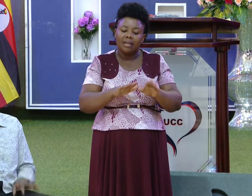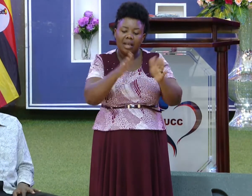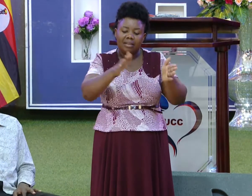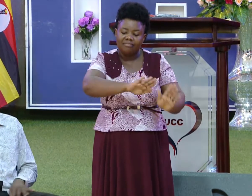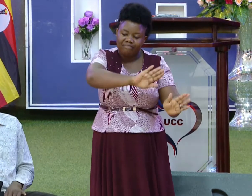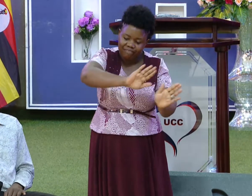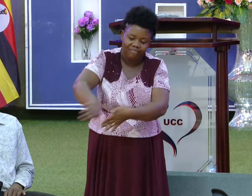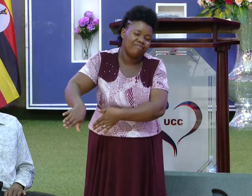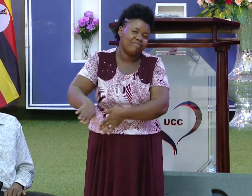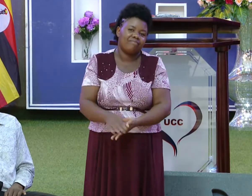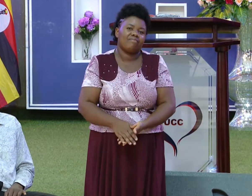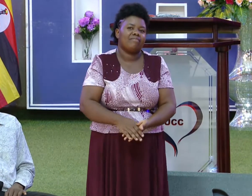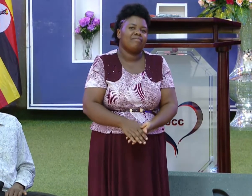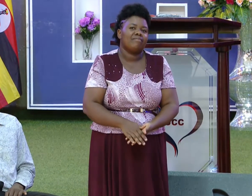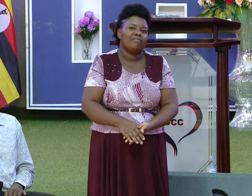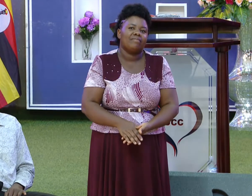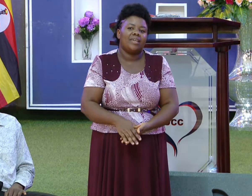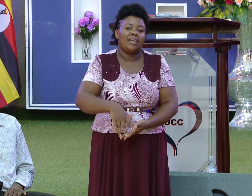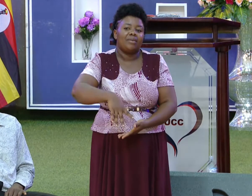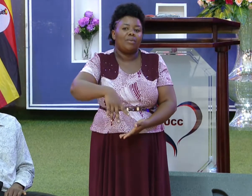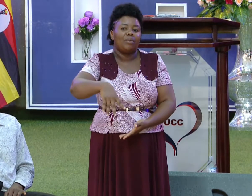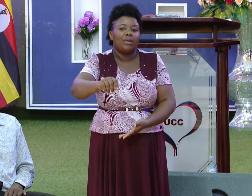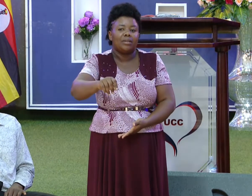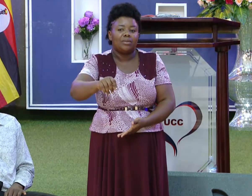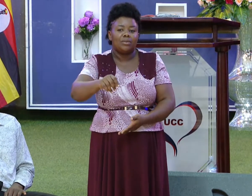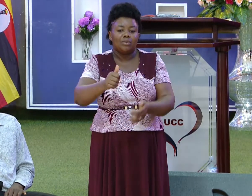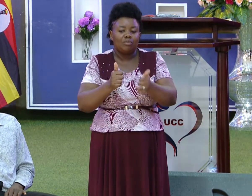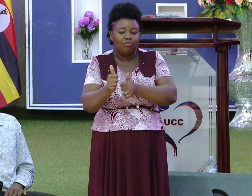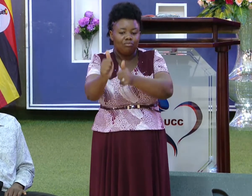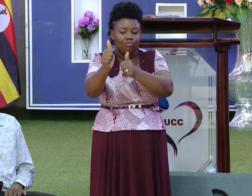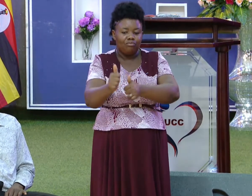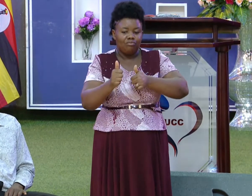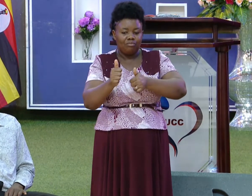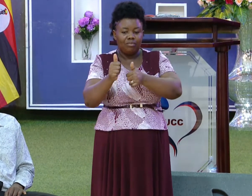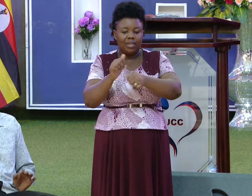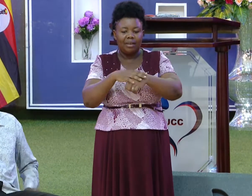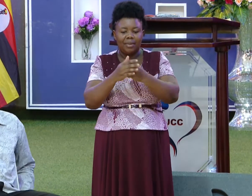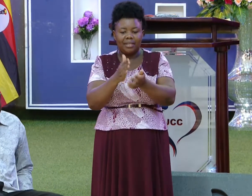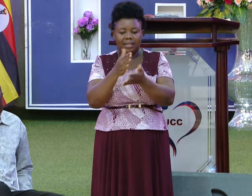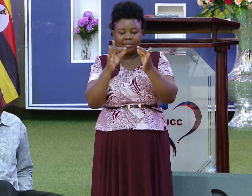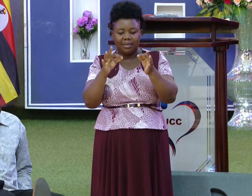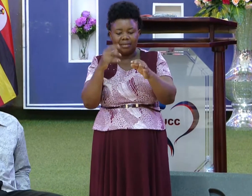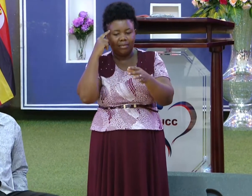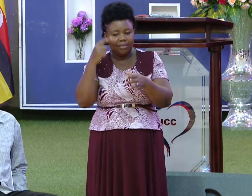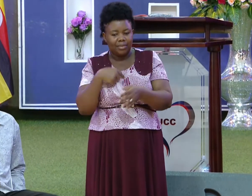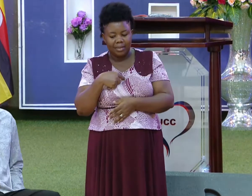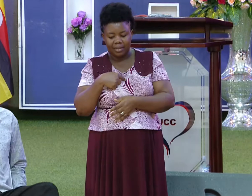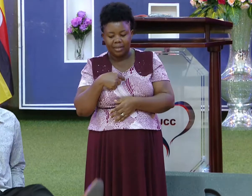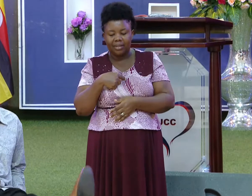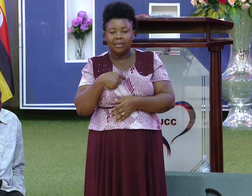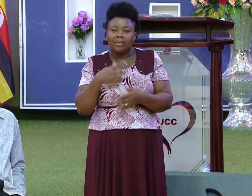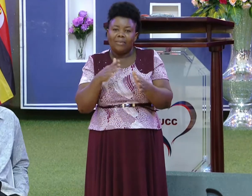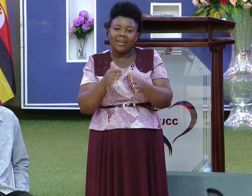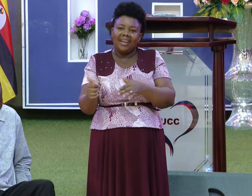I left the table. I went to those who, the carpenter,